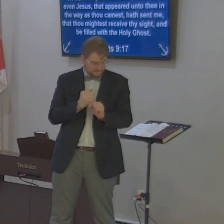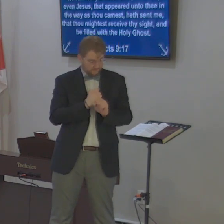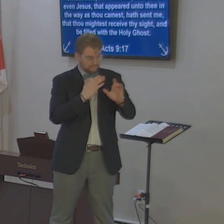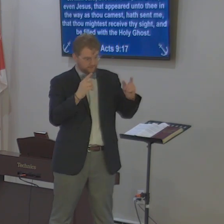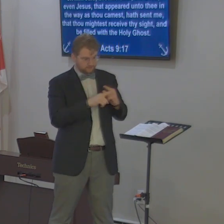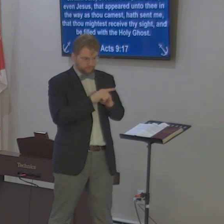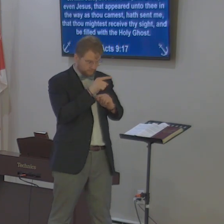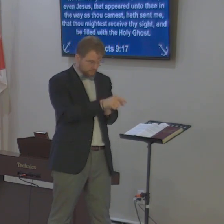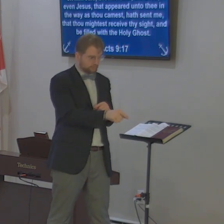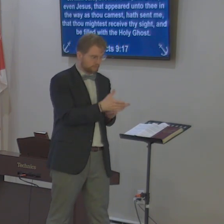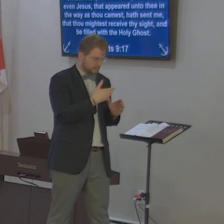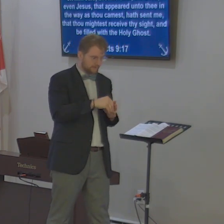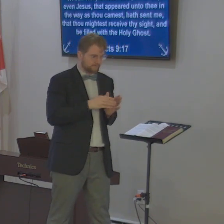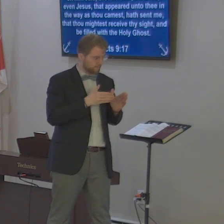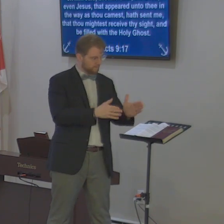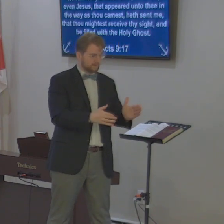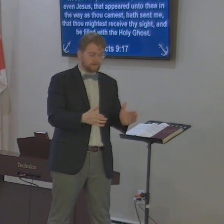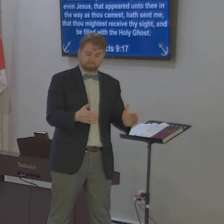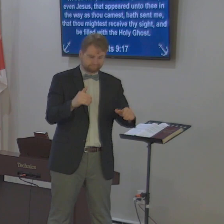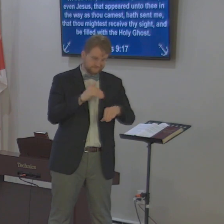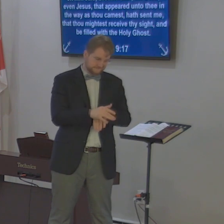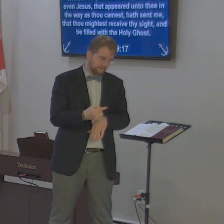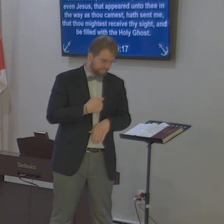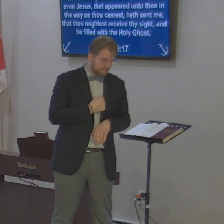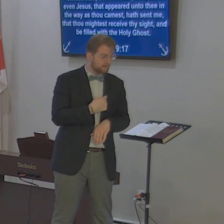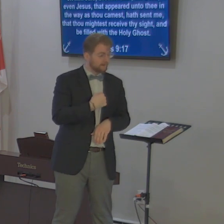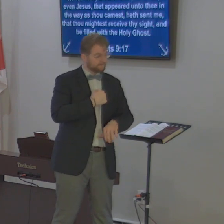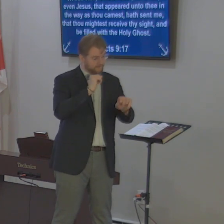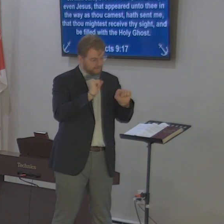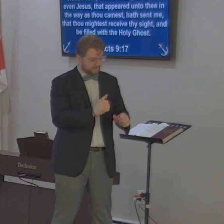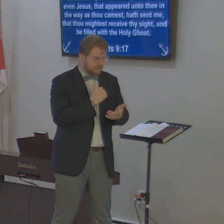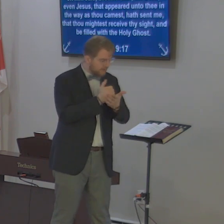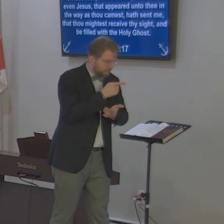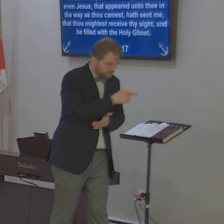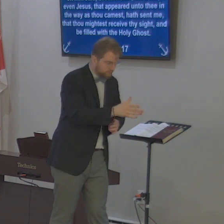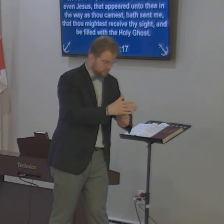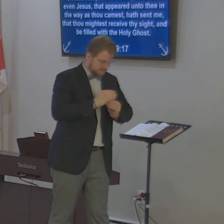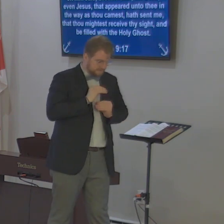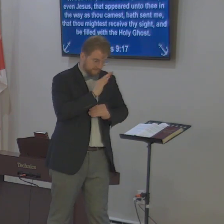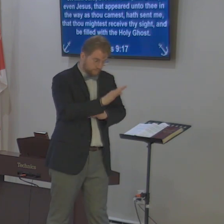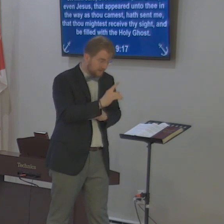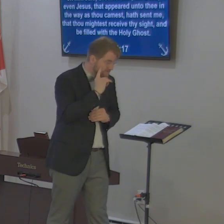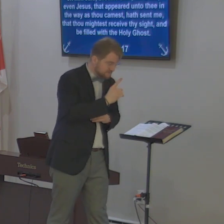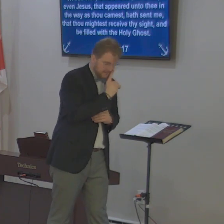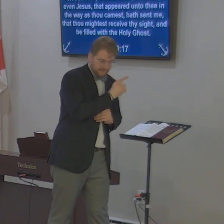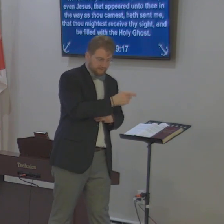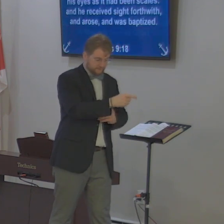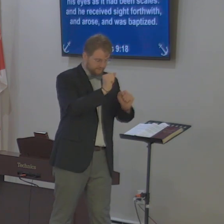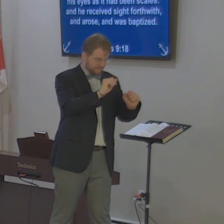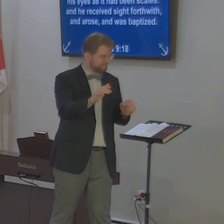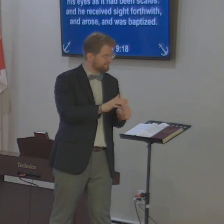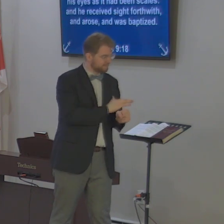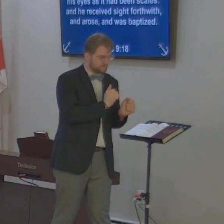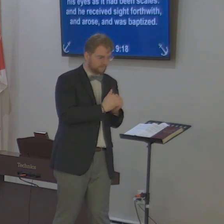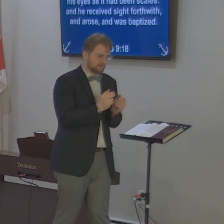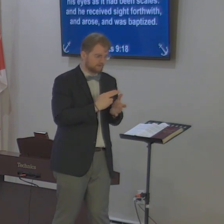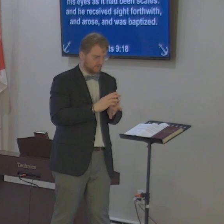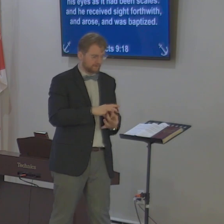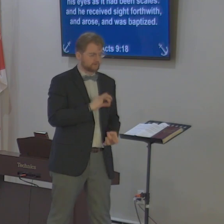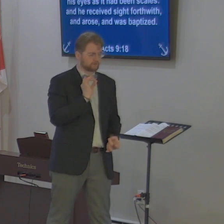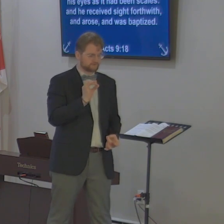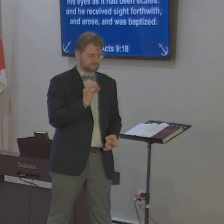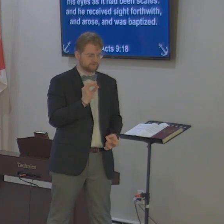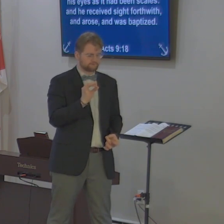way as thou camest, has sent me, that thou mightest receive thy sight and be filled with the Holy Ghost. And immediately, verse